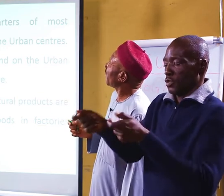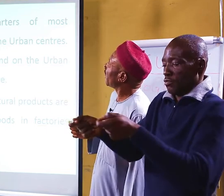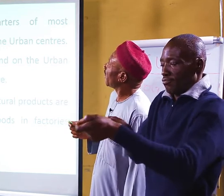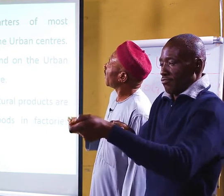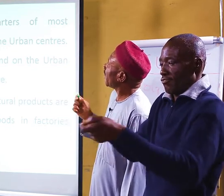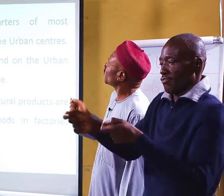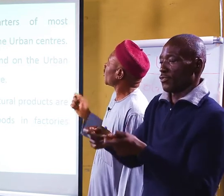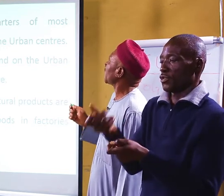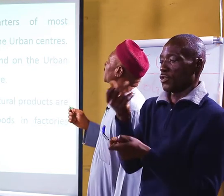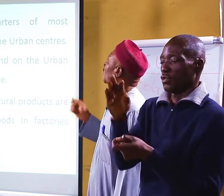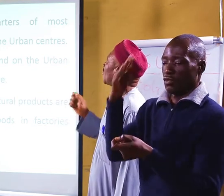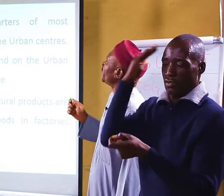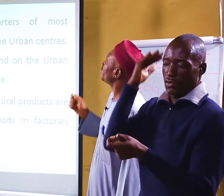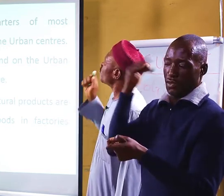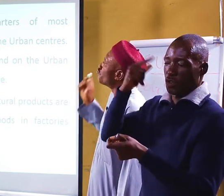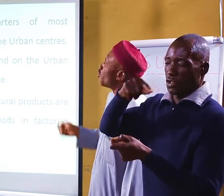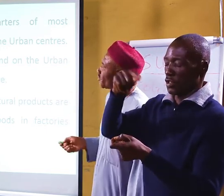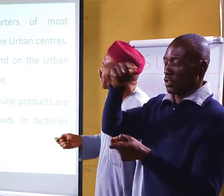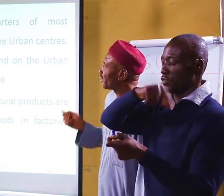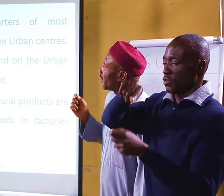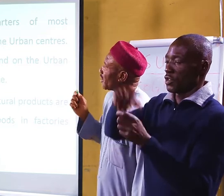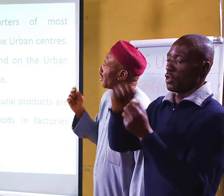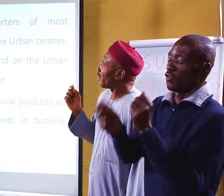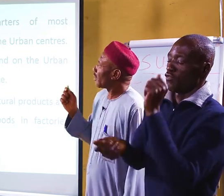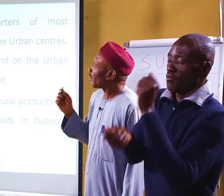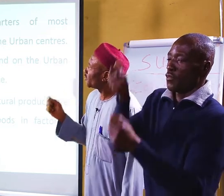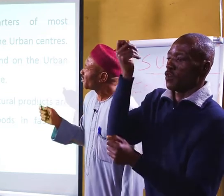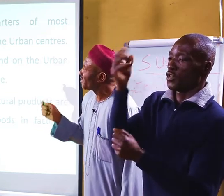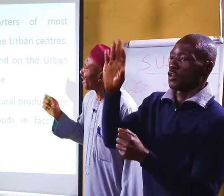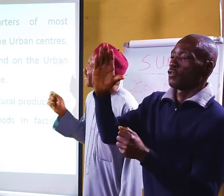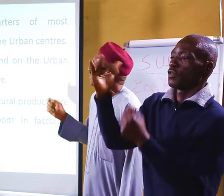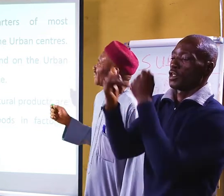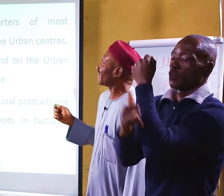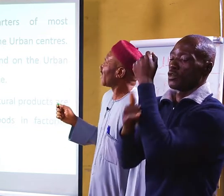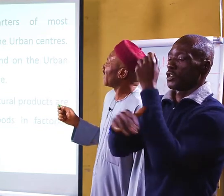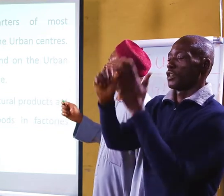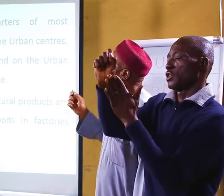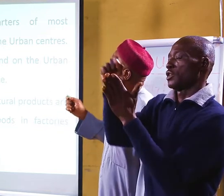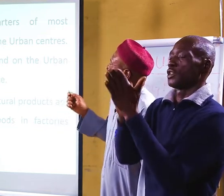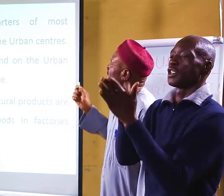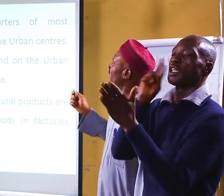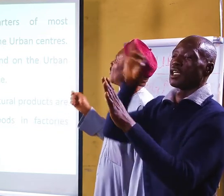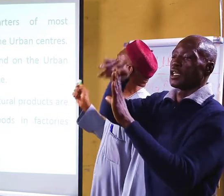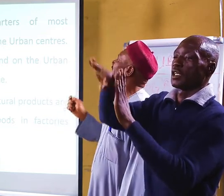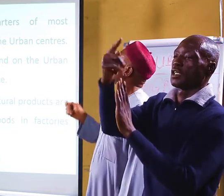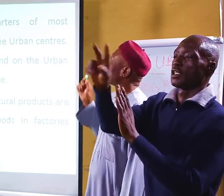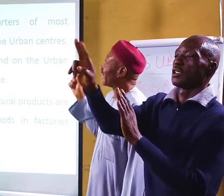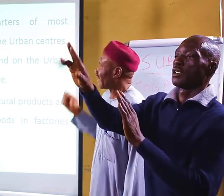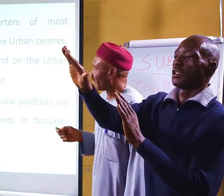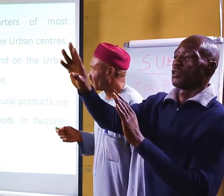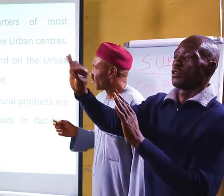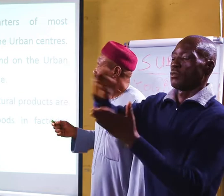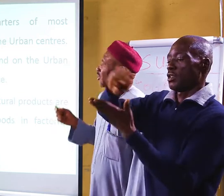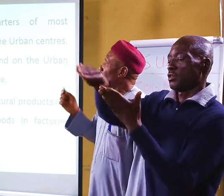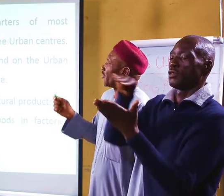administrative headquarters of most countries and states are in the urban